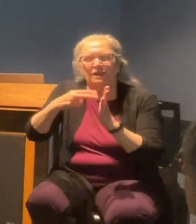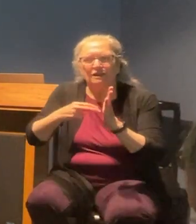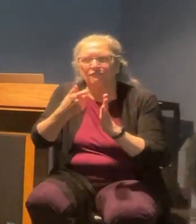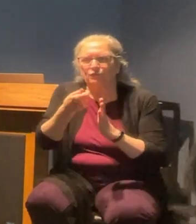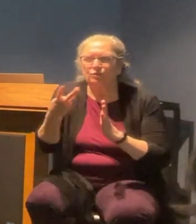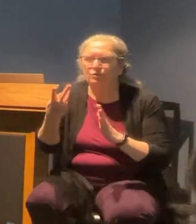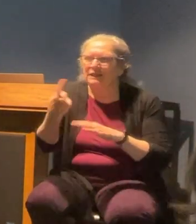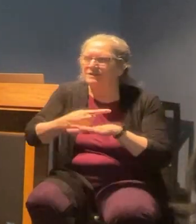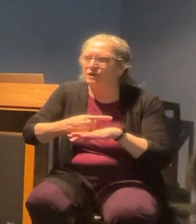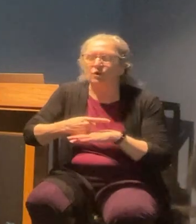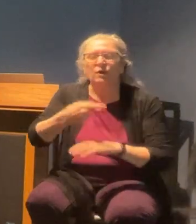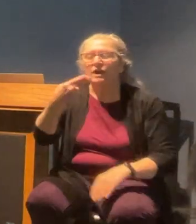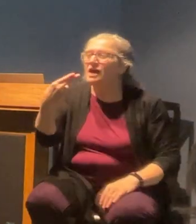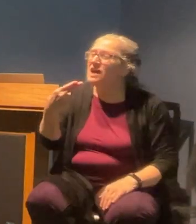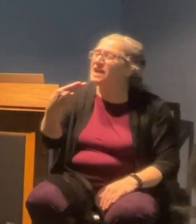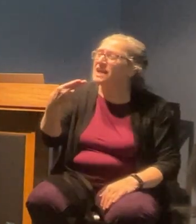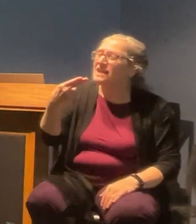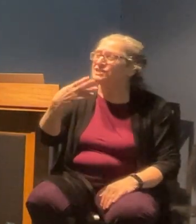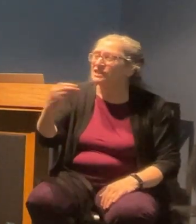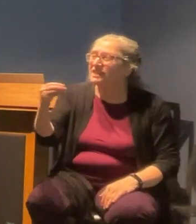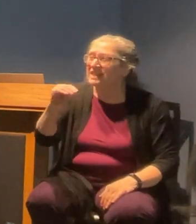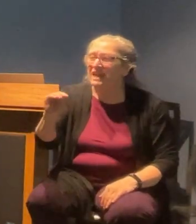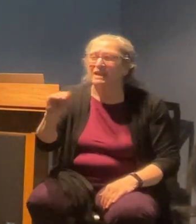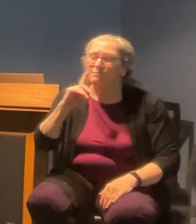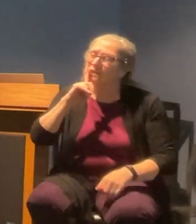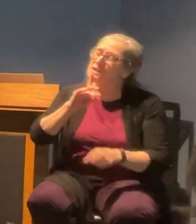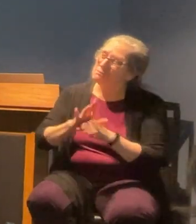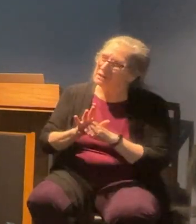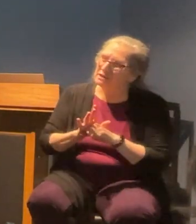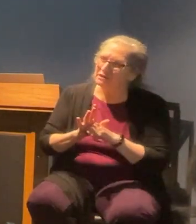H&M committed to